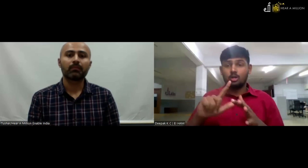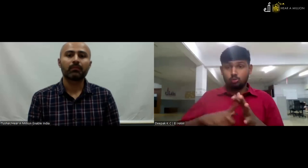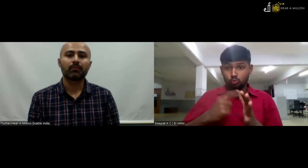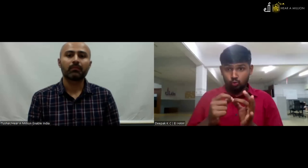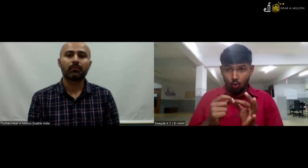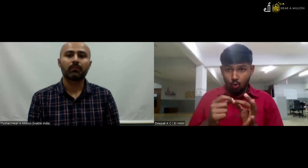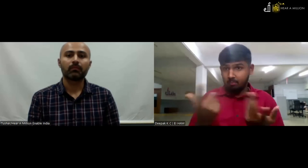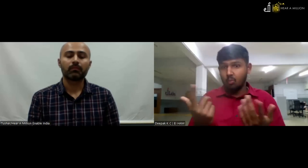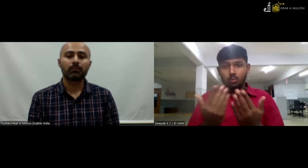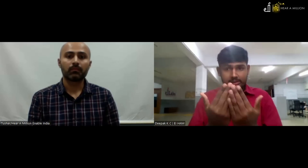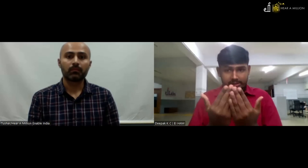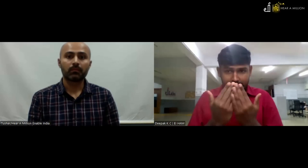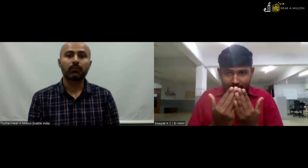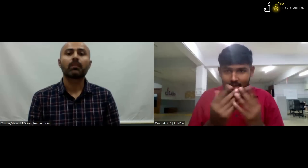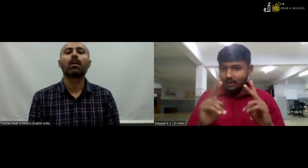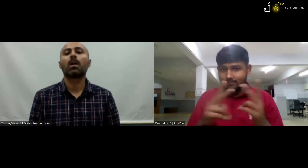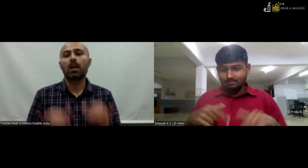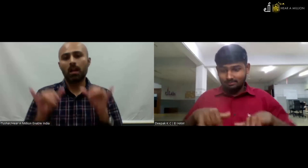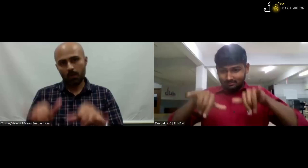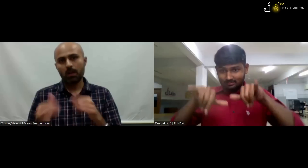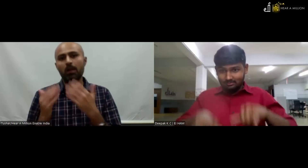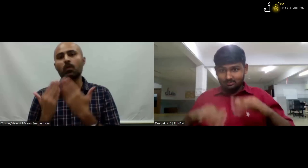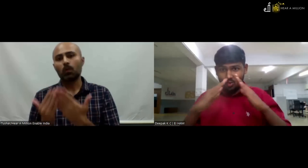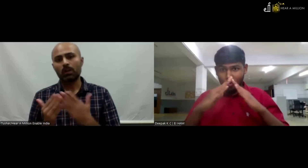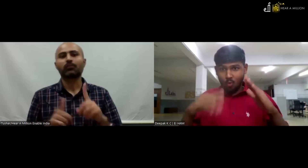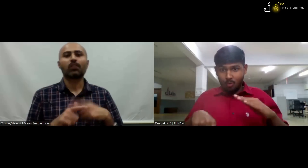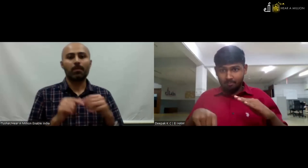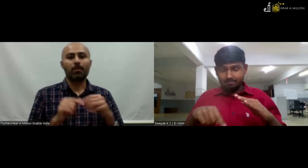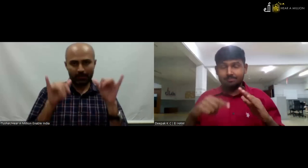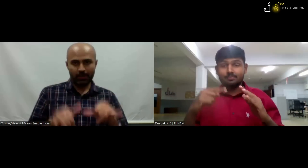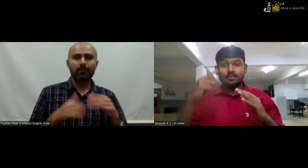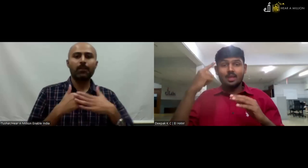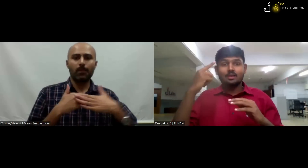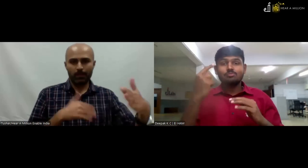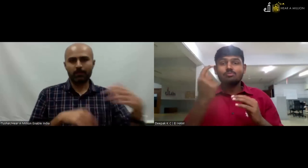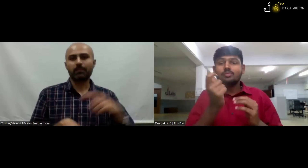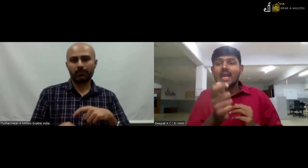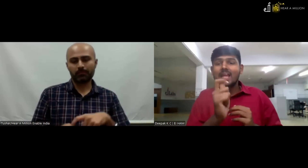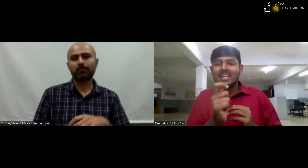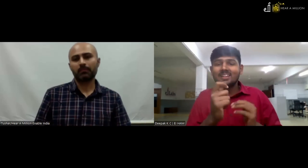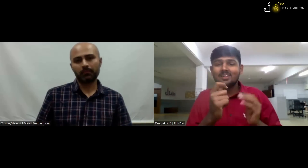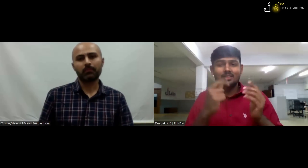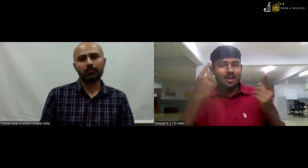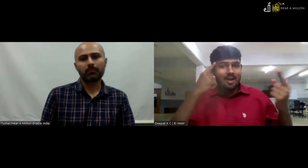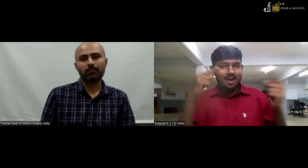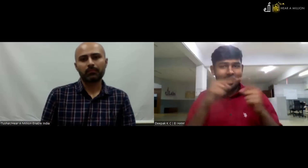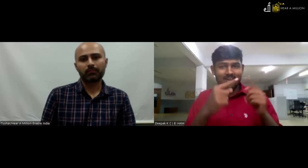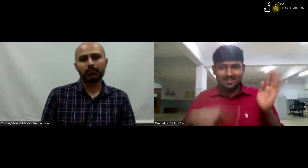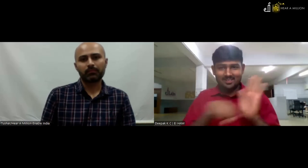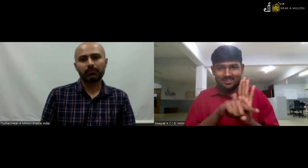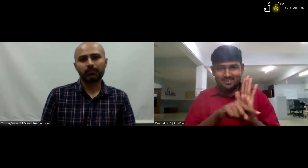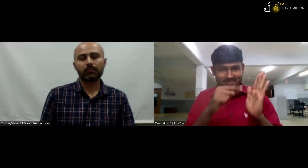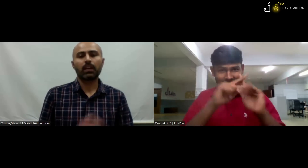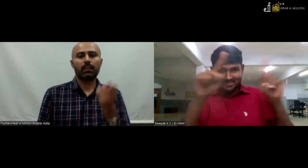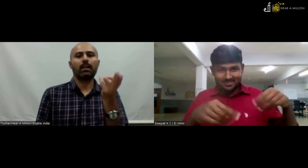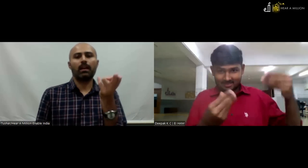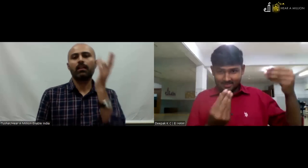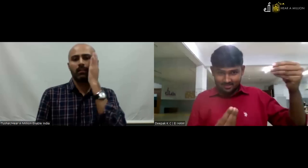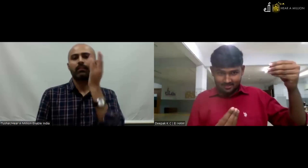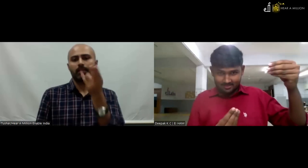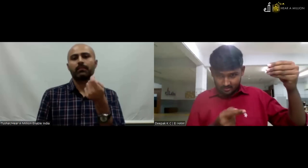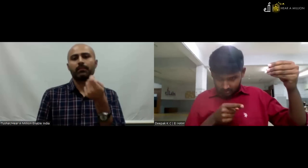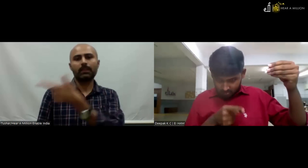get it, but you have to understand, are you there in Kerala? Are you working? Do you have a job? Are you studying?